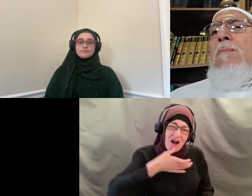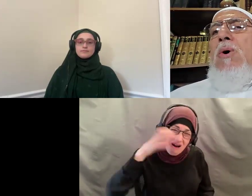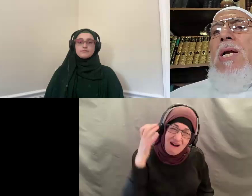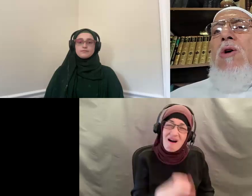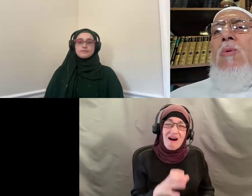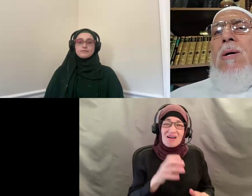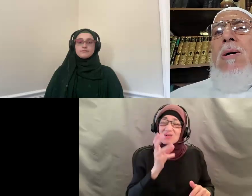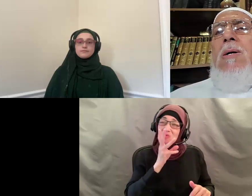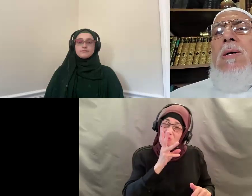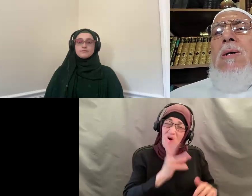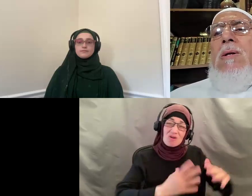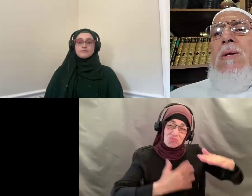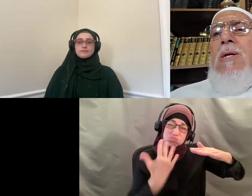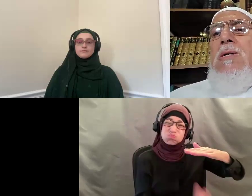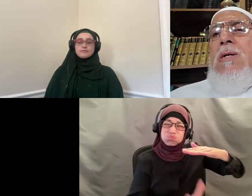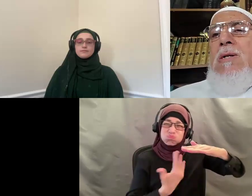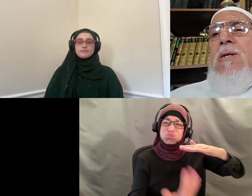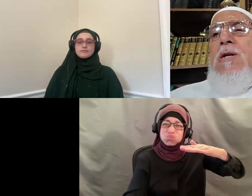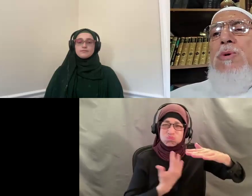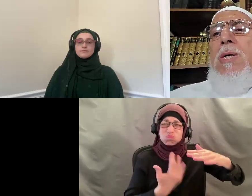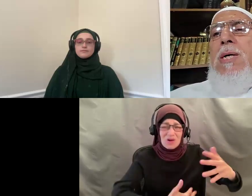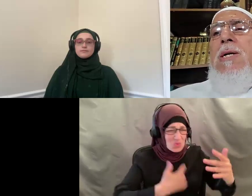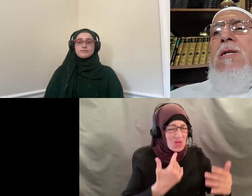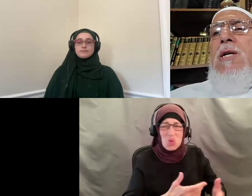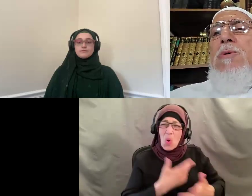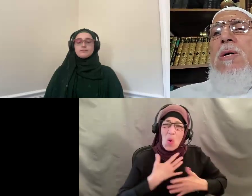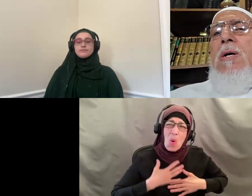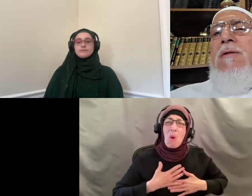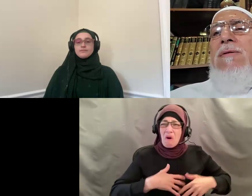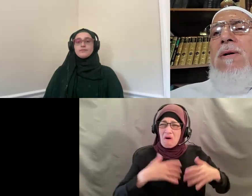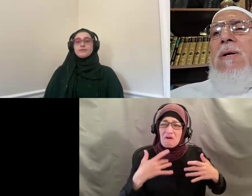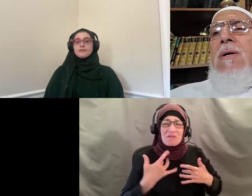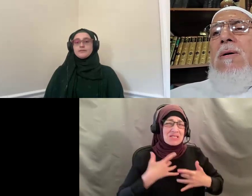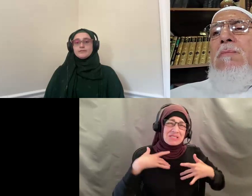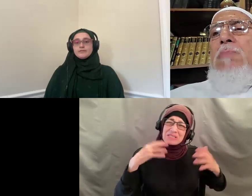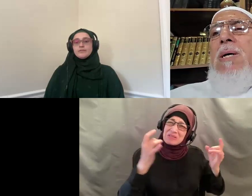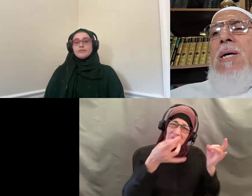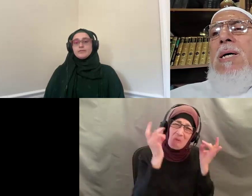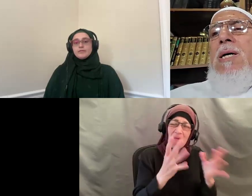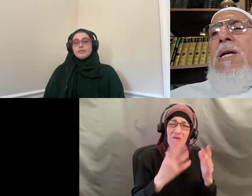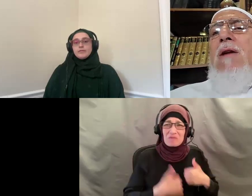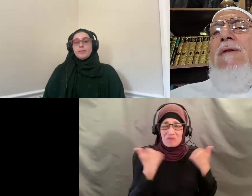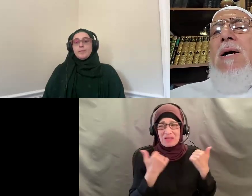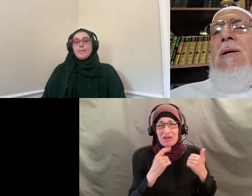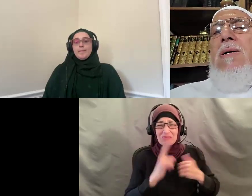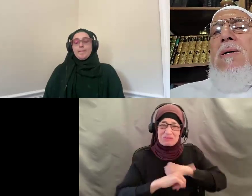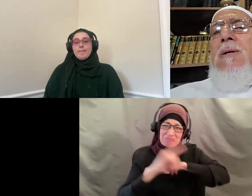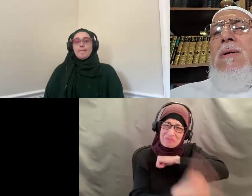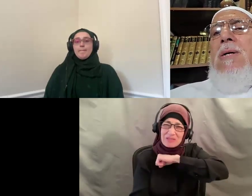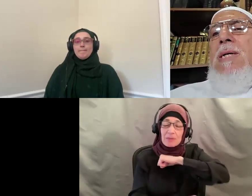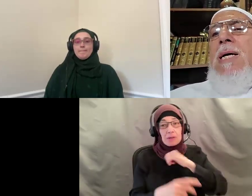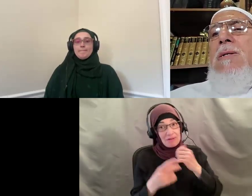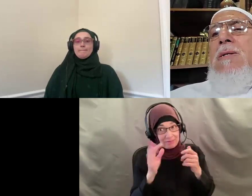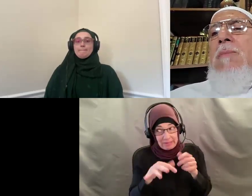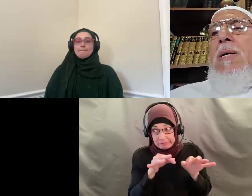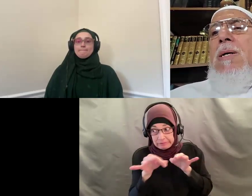and boiling water. This description is a description of being in hellfire.